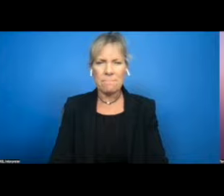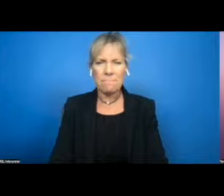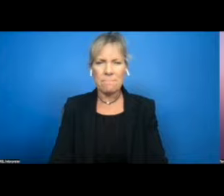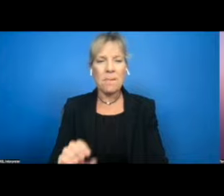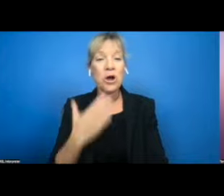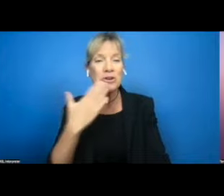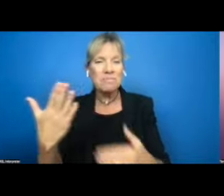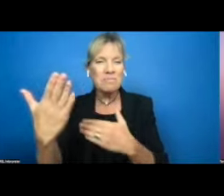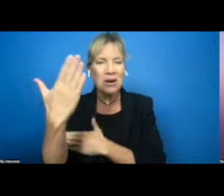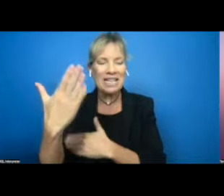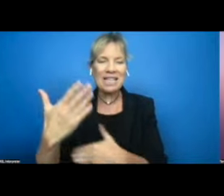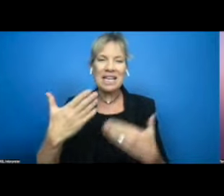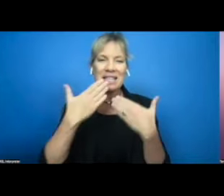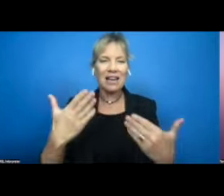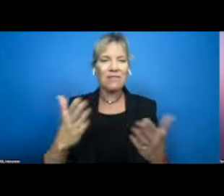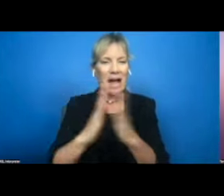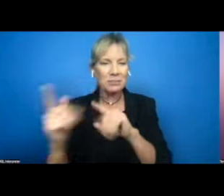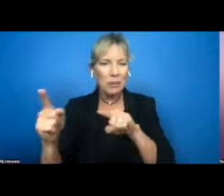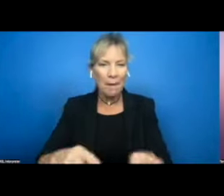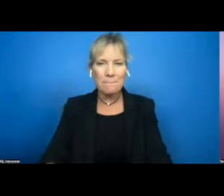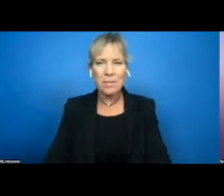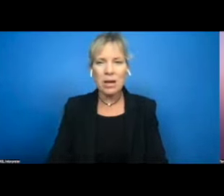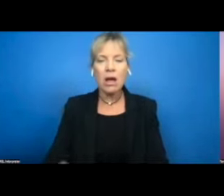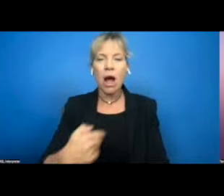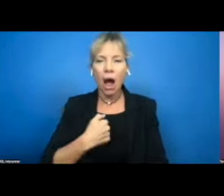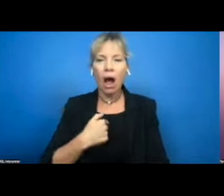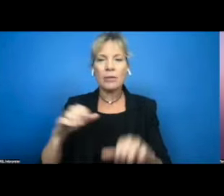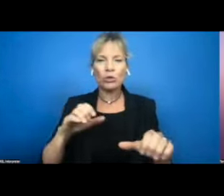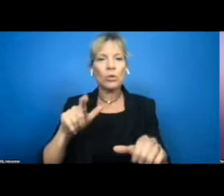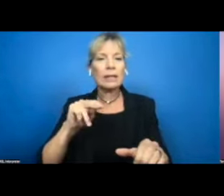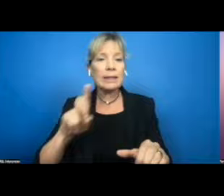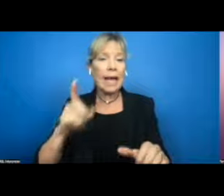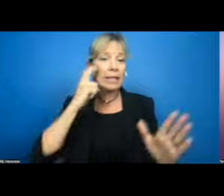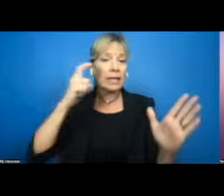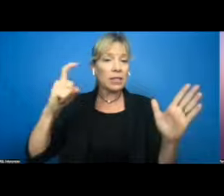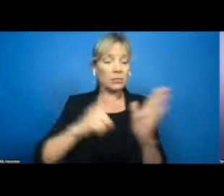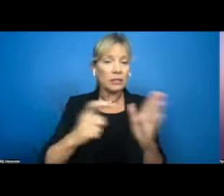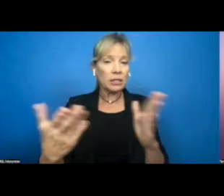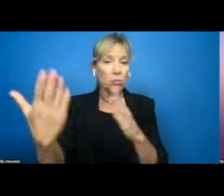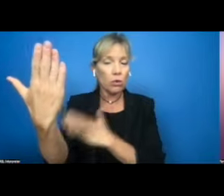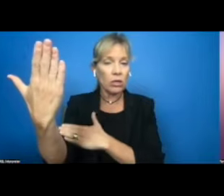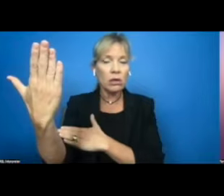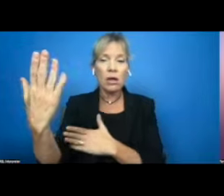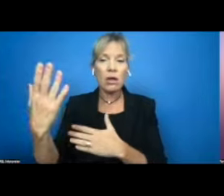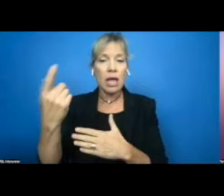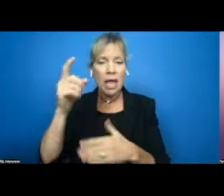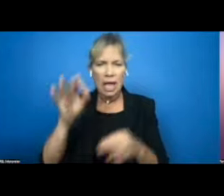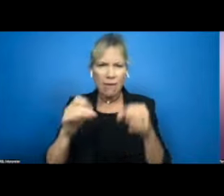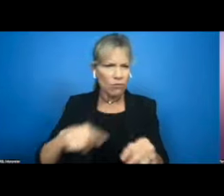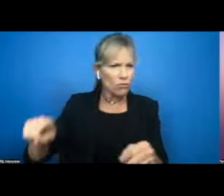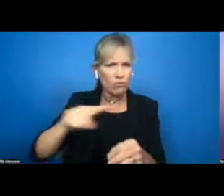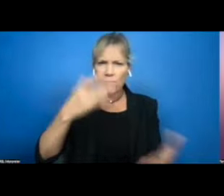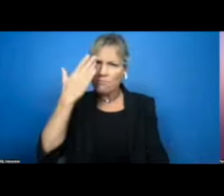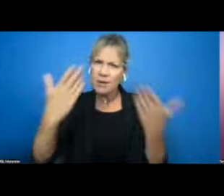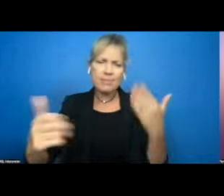Good morning, and thank you for having me. I'm going to do a land acknowledgement this morning. And for those that maybe